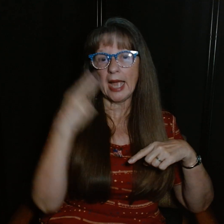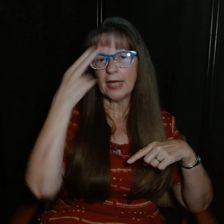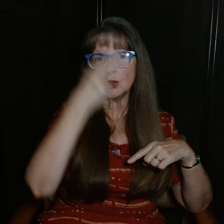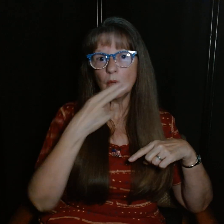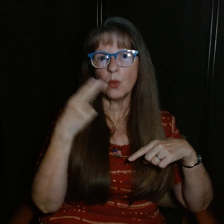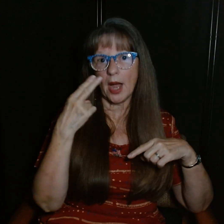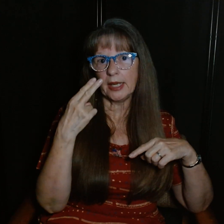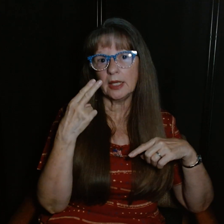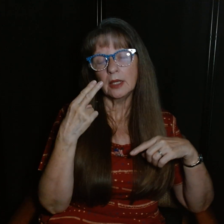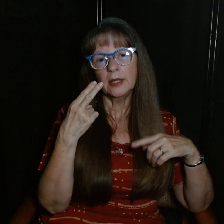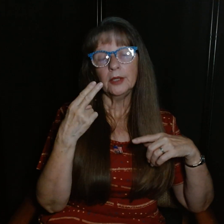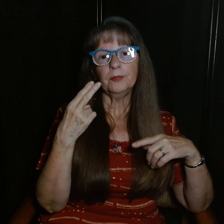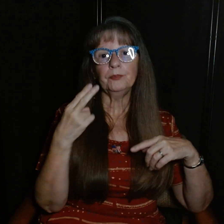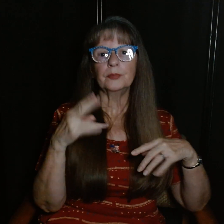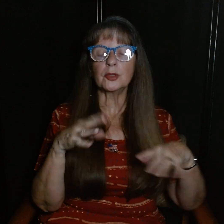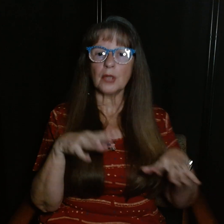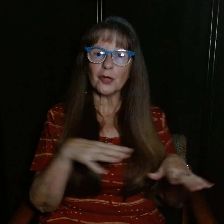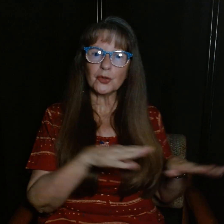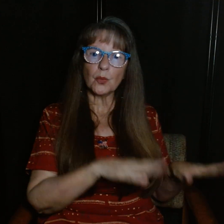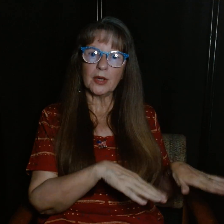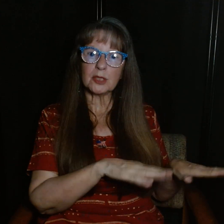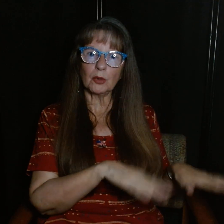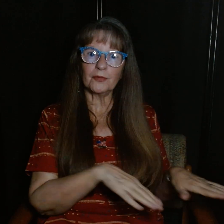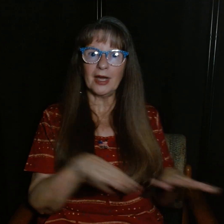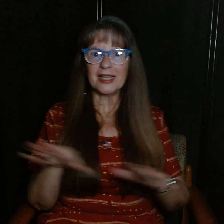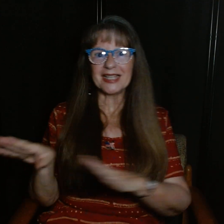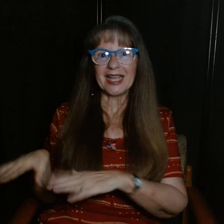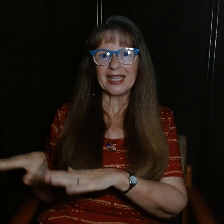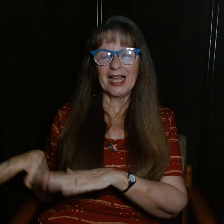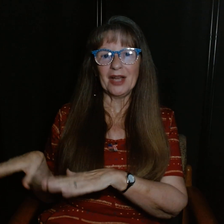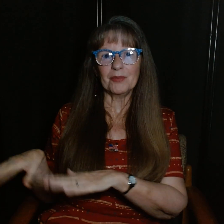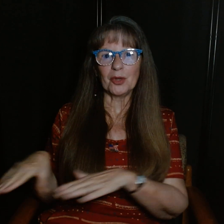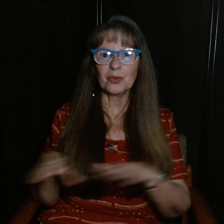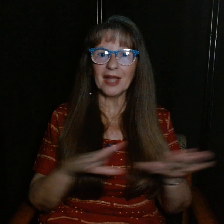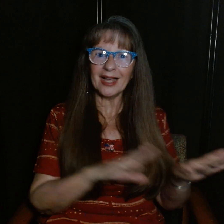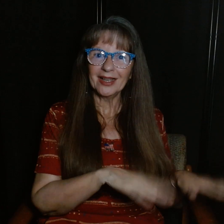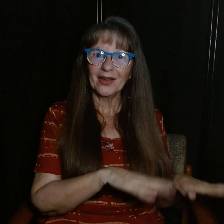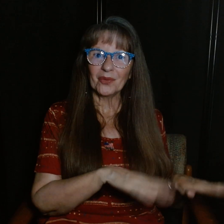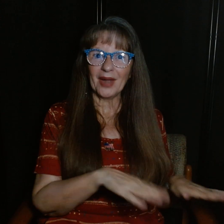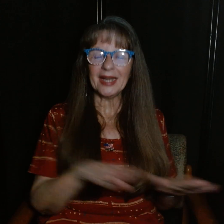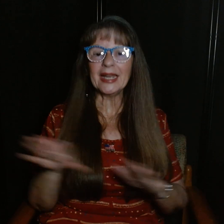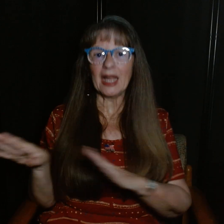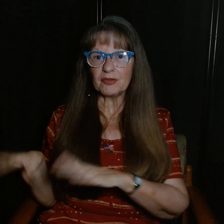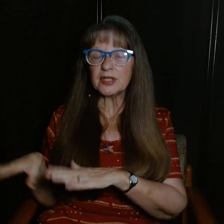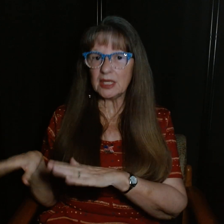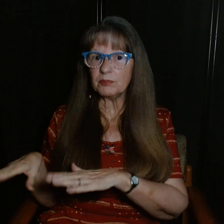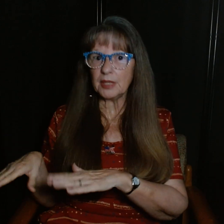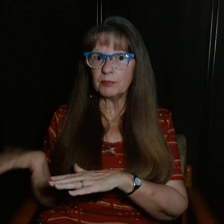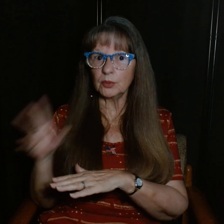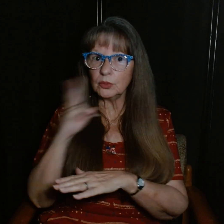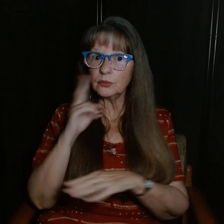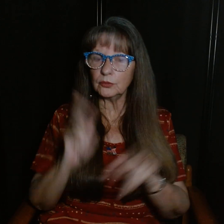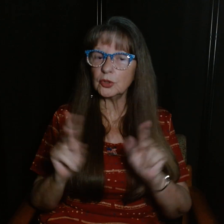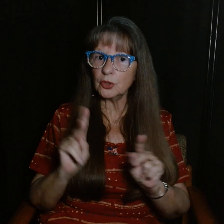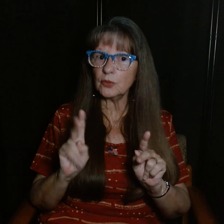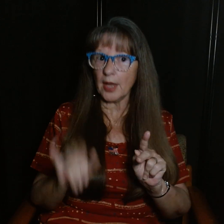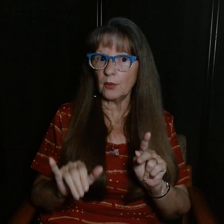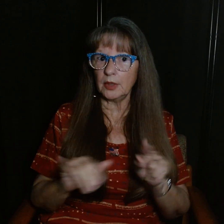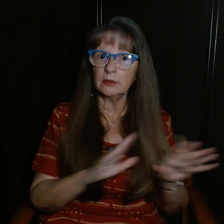do Hawaii, but there's also the one that's more fun. It's like the hula, right? And I've seen people to do that one,